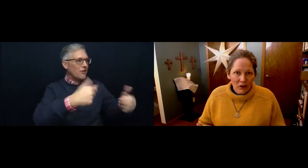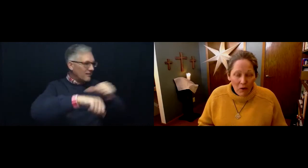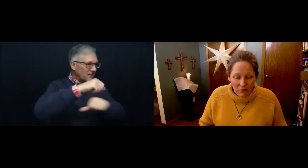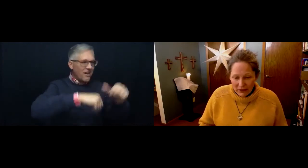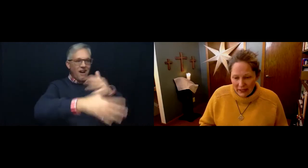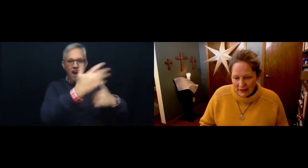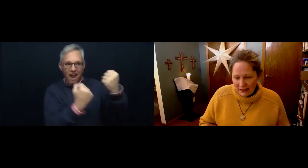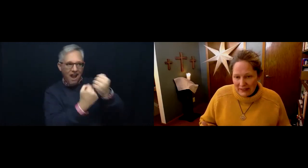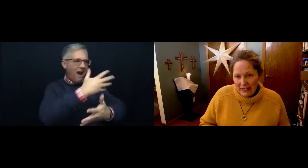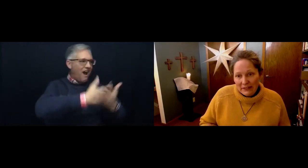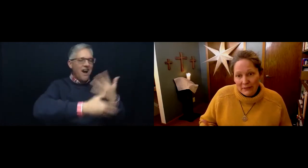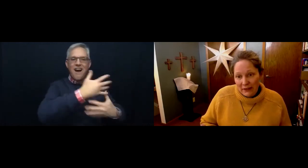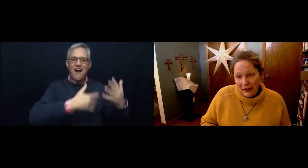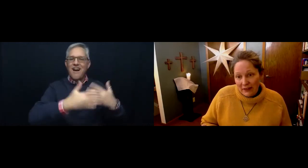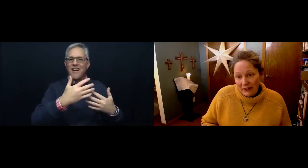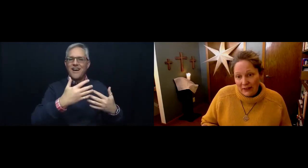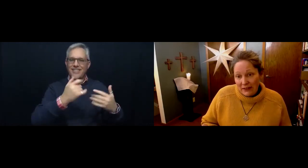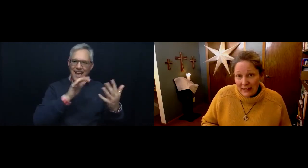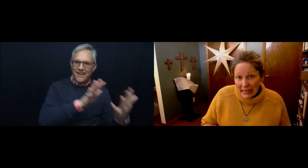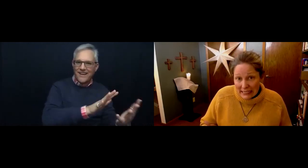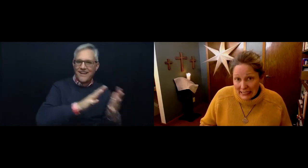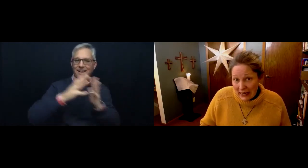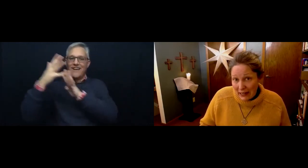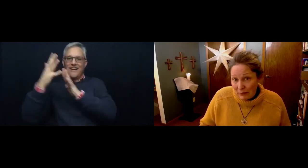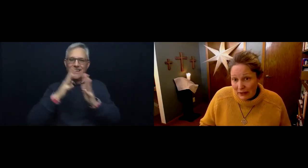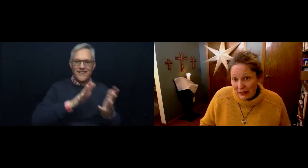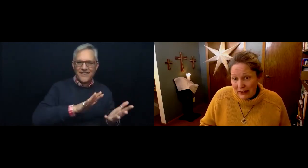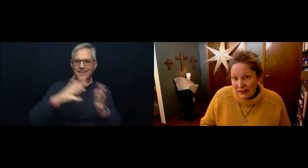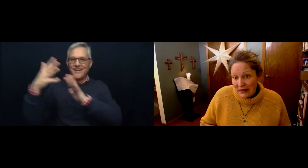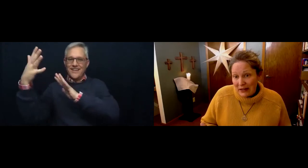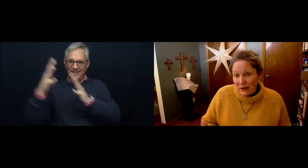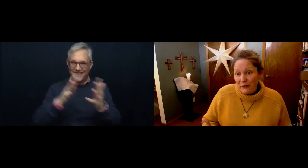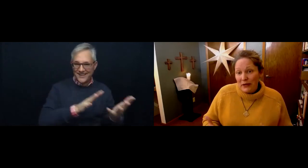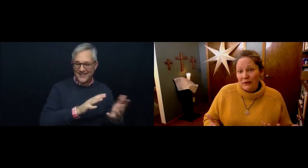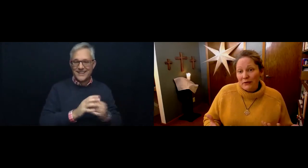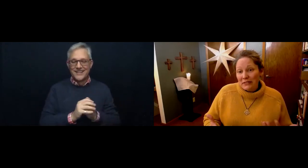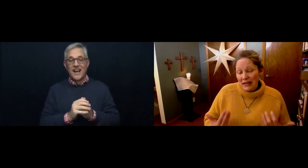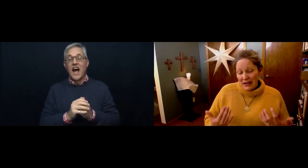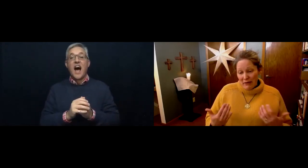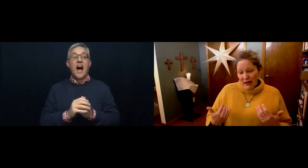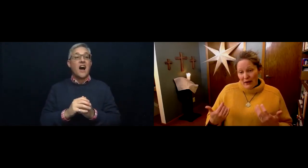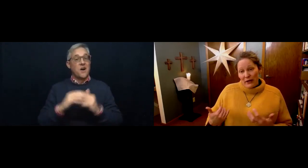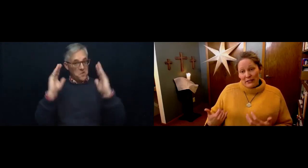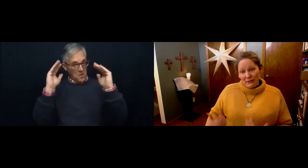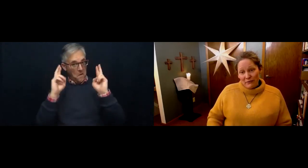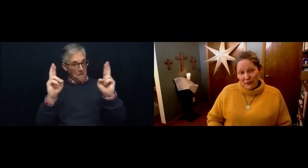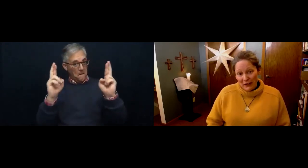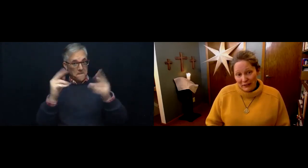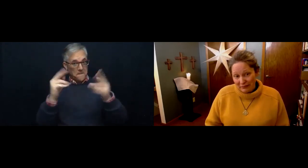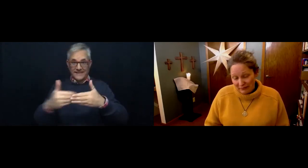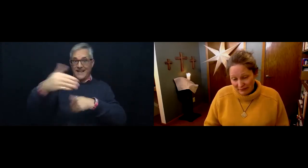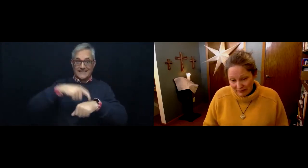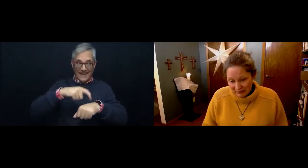And then hopefully in this dance of faith, the next time, we don't slide back quite so